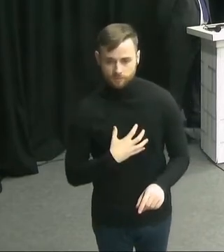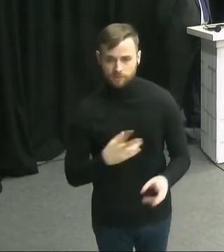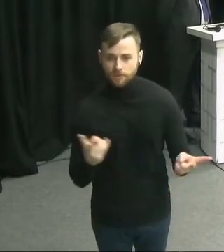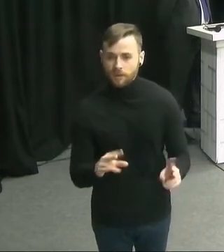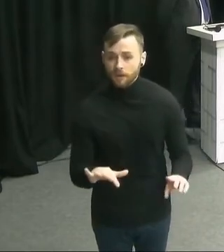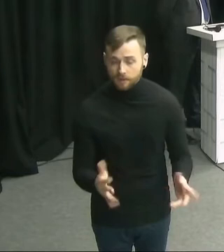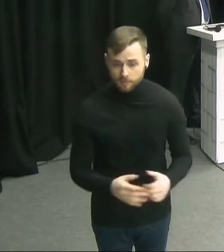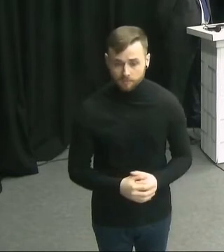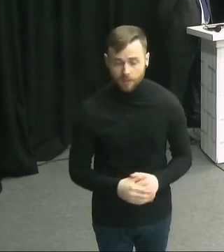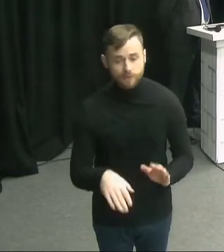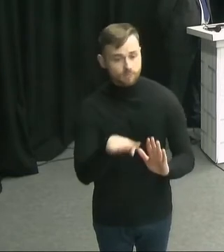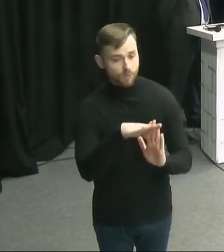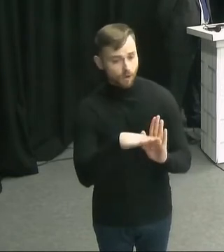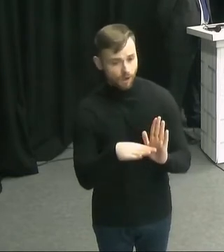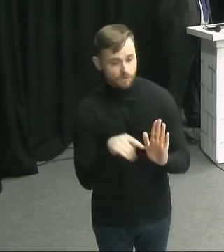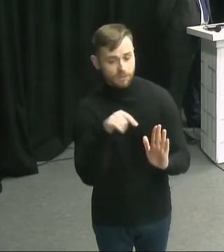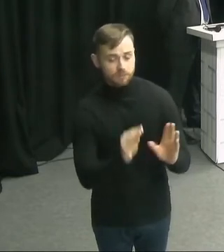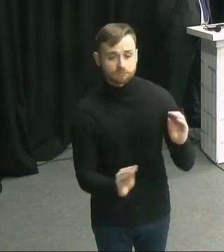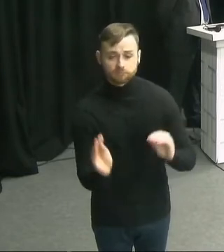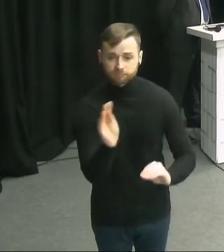need in the future.